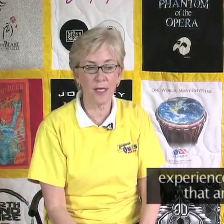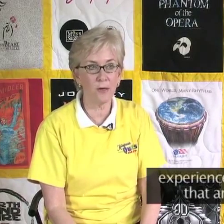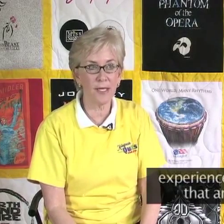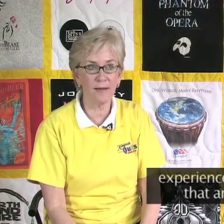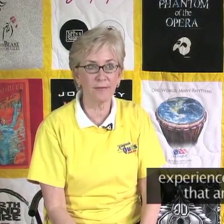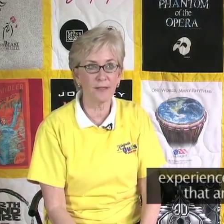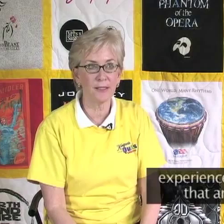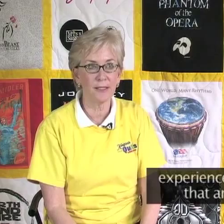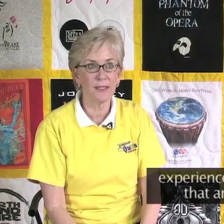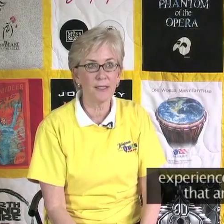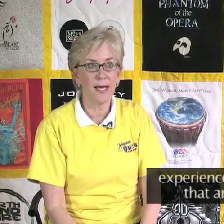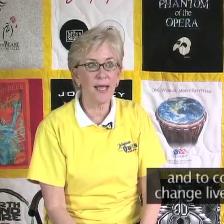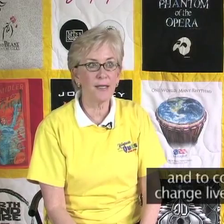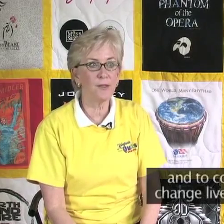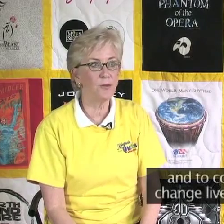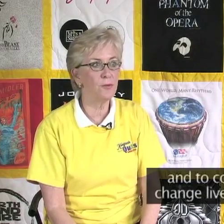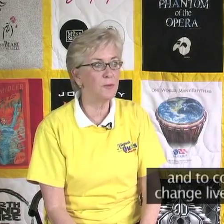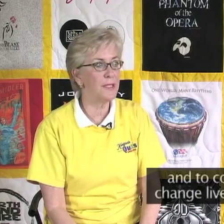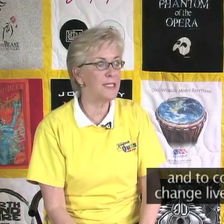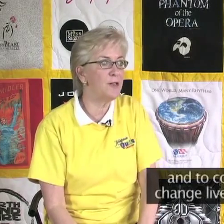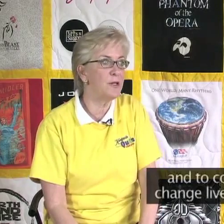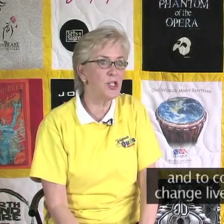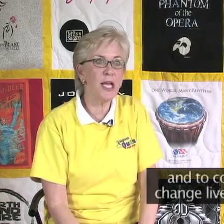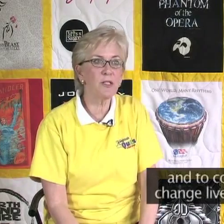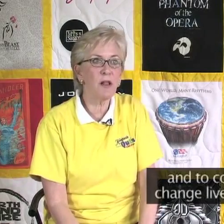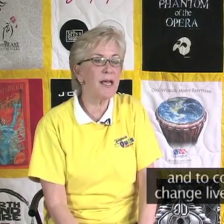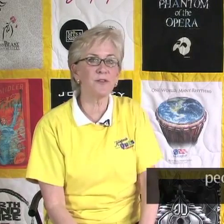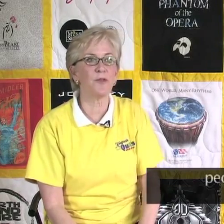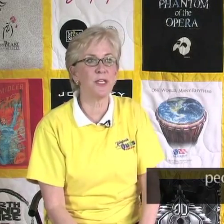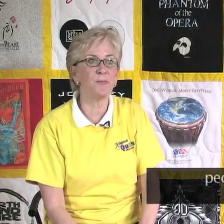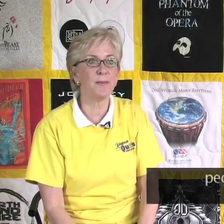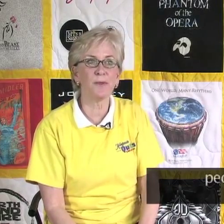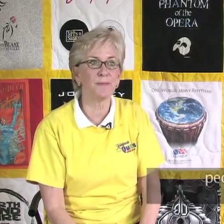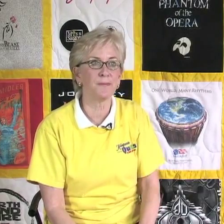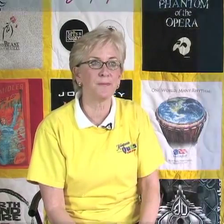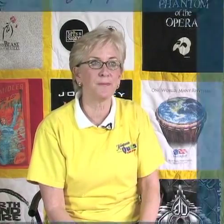for those that are deaf, and to continue to change lives for these people.